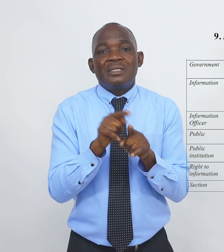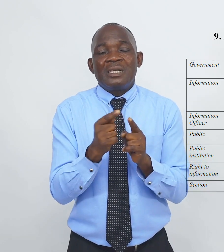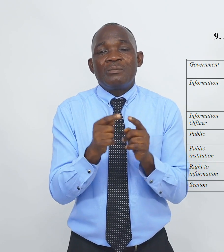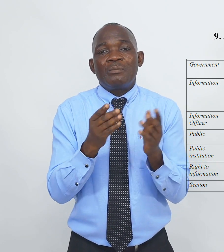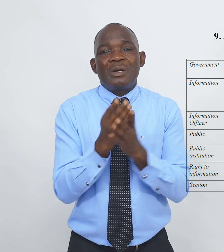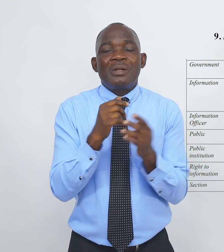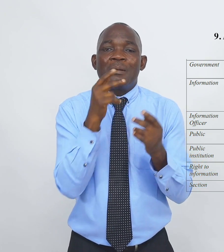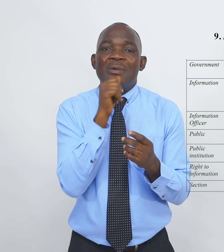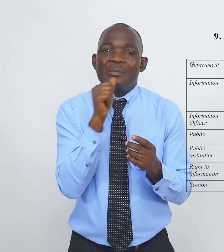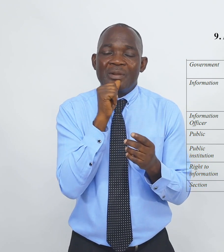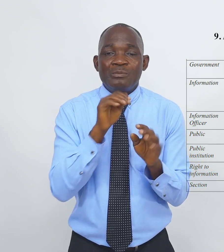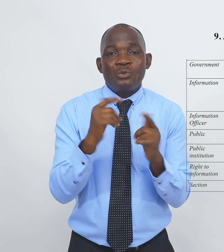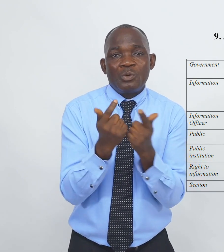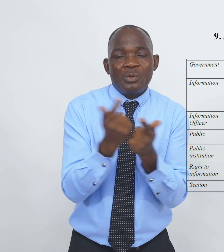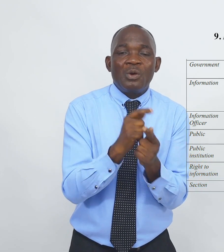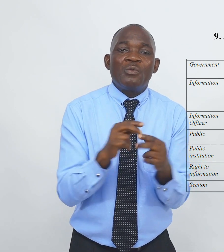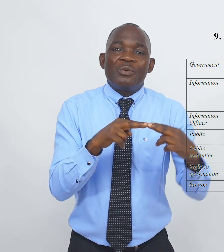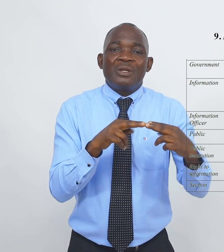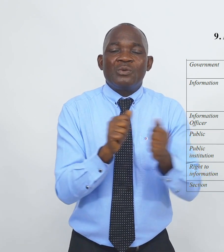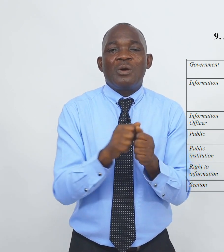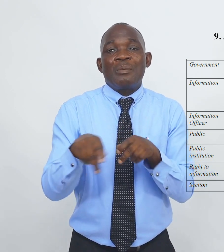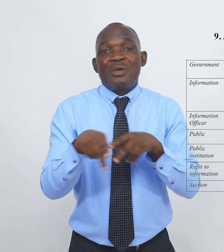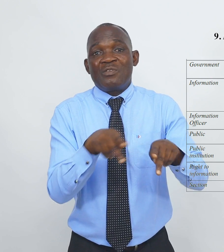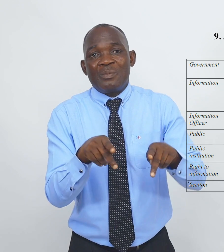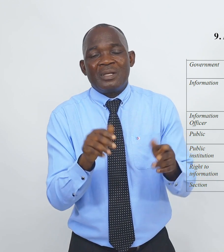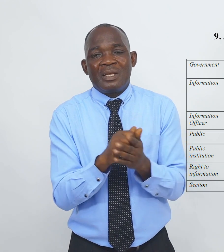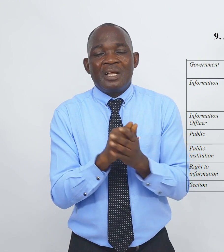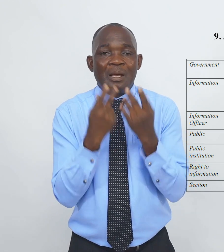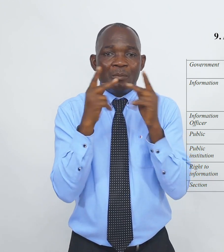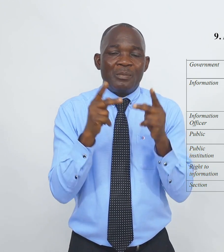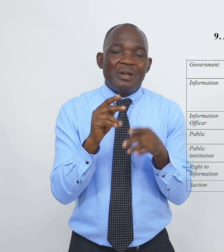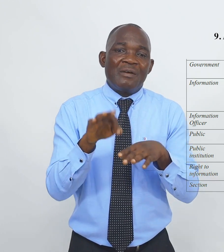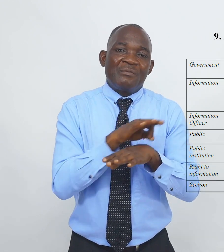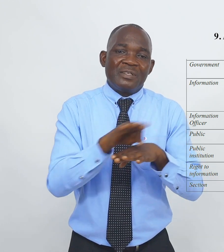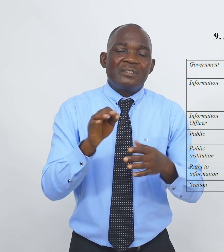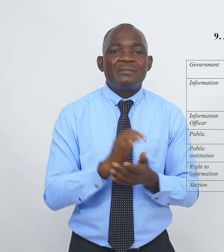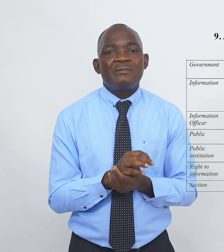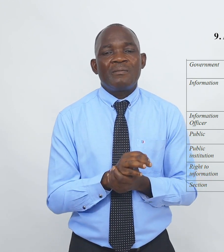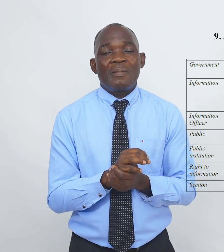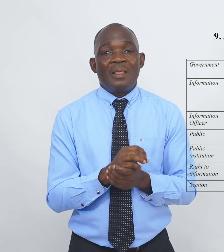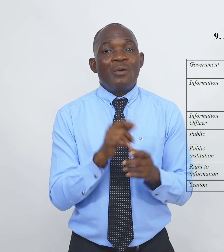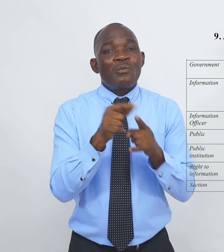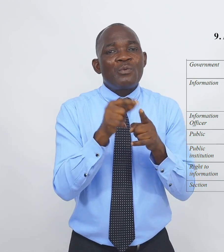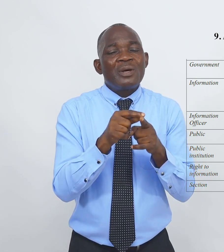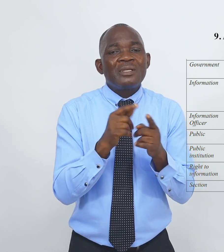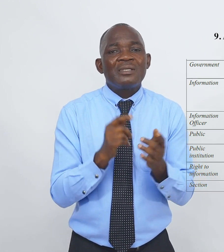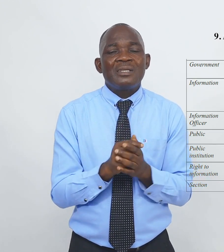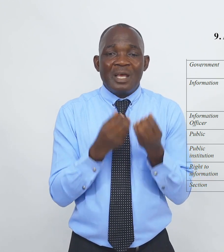a private body, relates to the performance of a public function. Term. Information